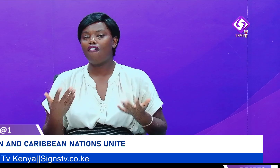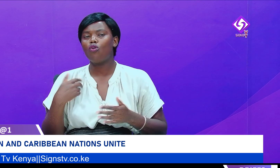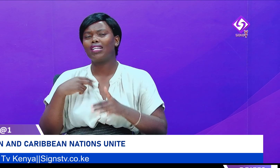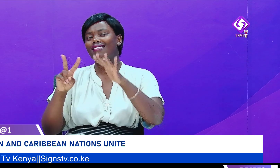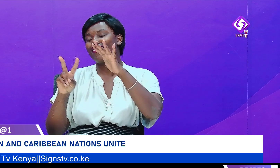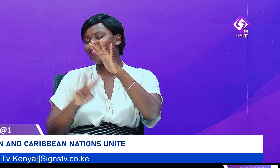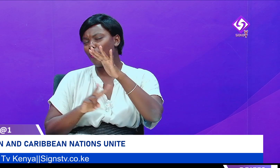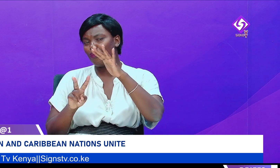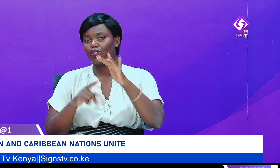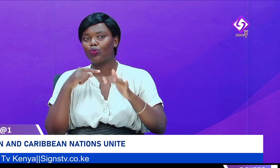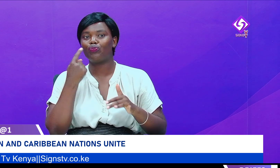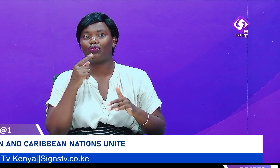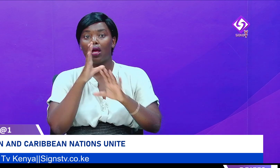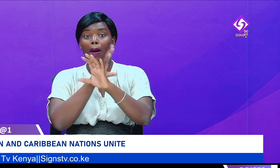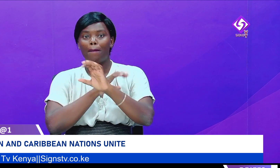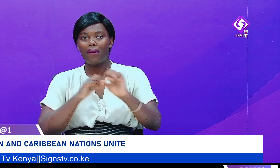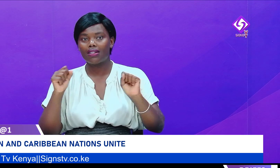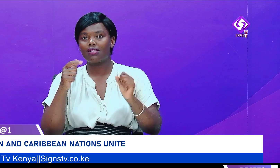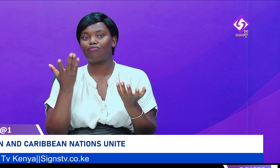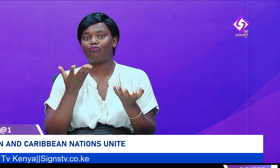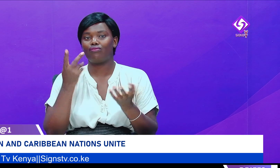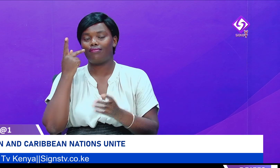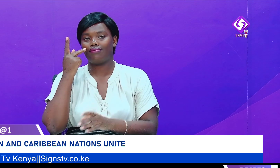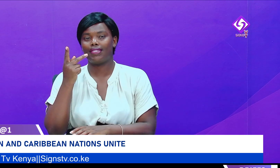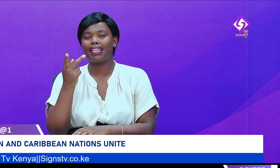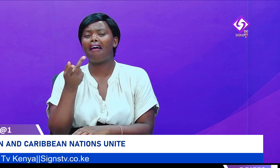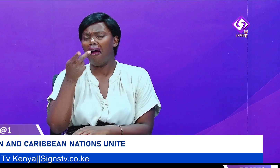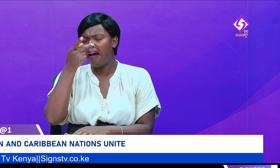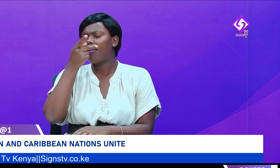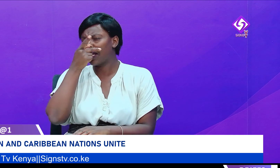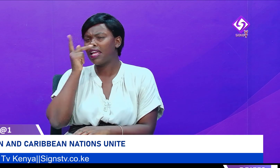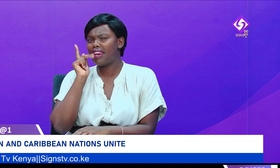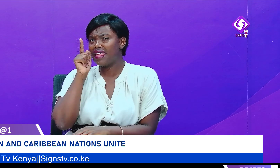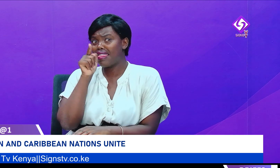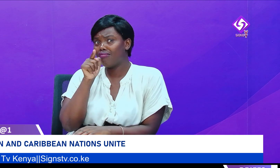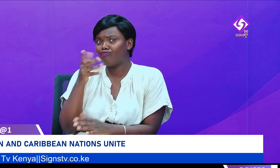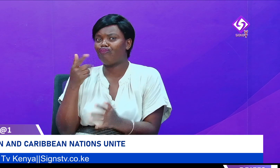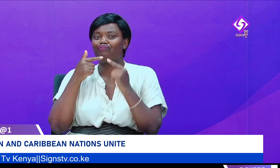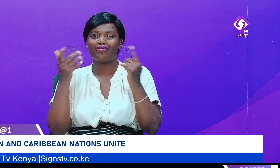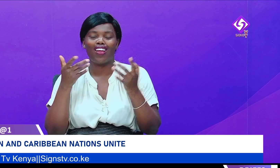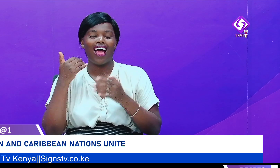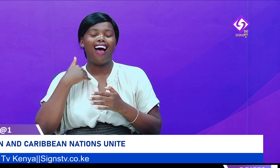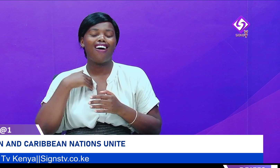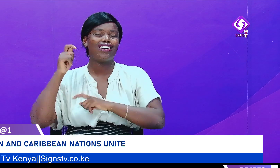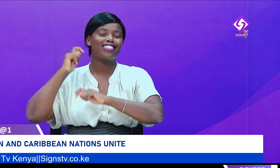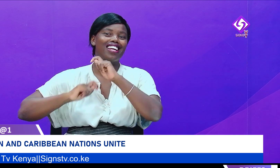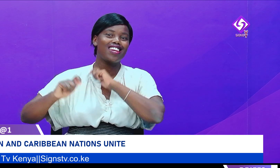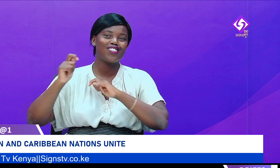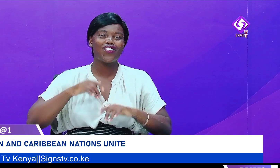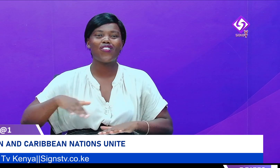Speaking during the African Employers Summit 2025 event, Kindiki suggested a shift in the nature of work,